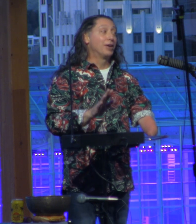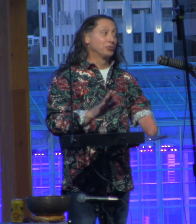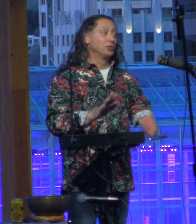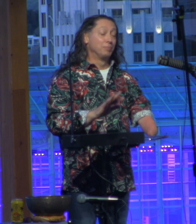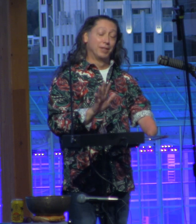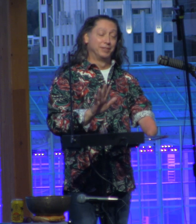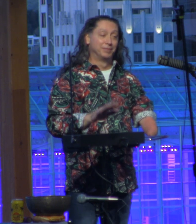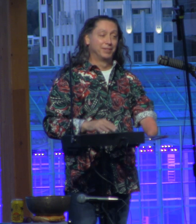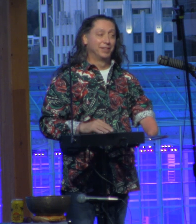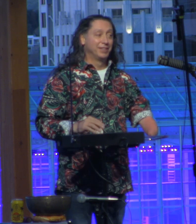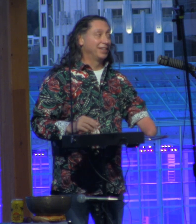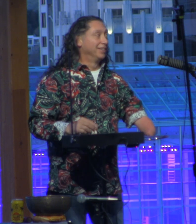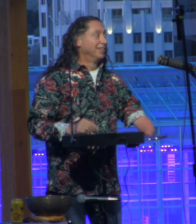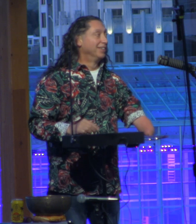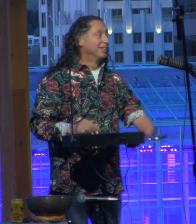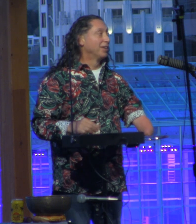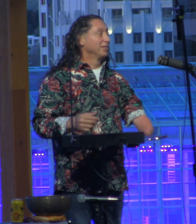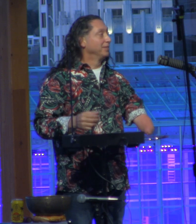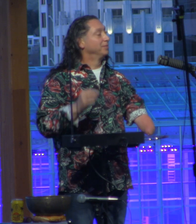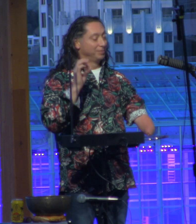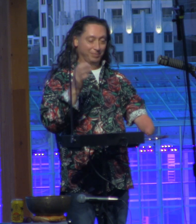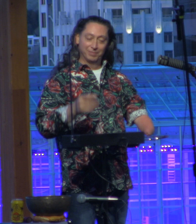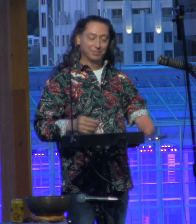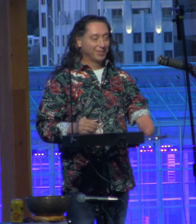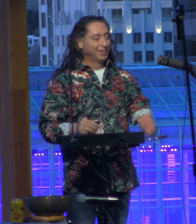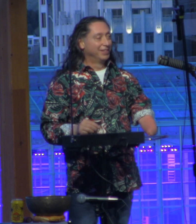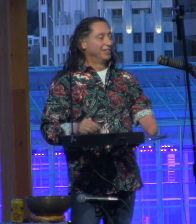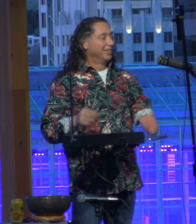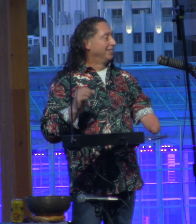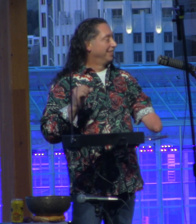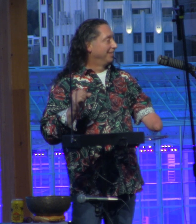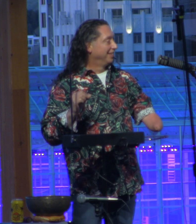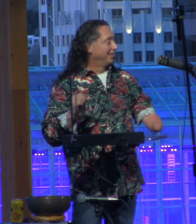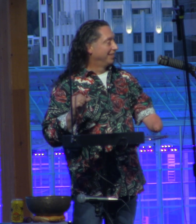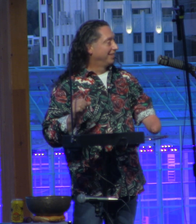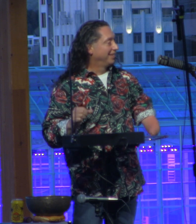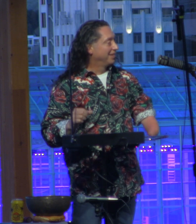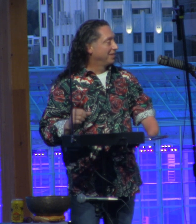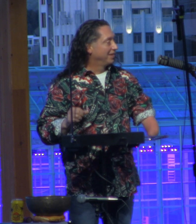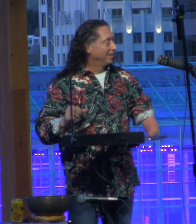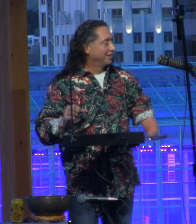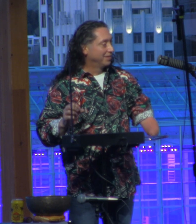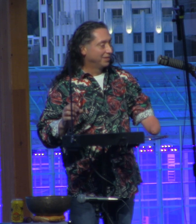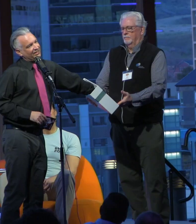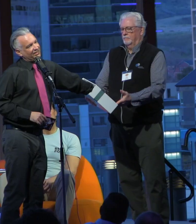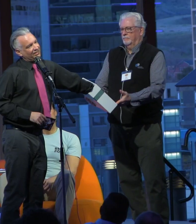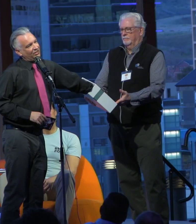was about to, but... I got it. I got the intention. All right, sir.